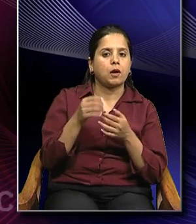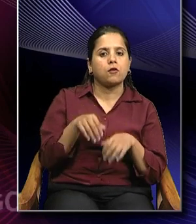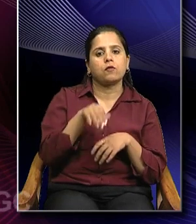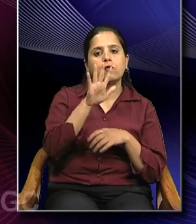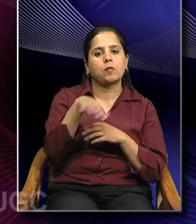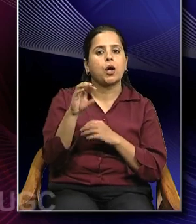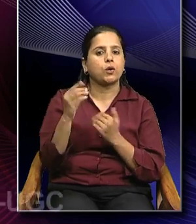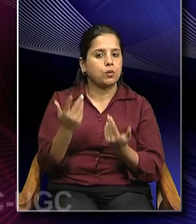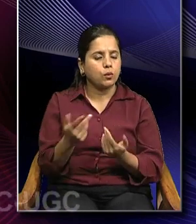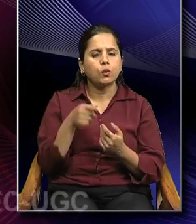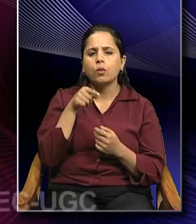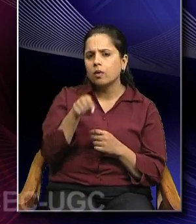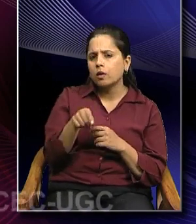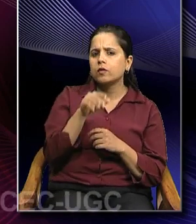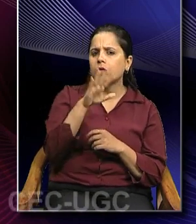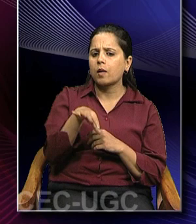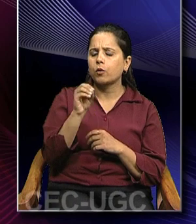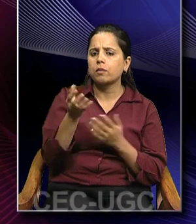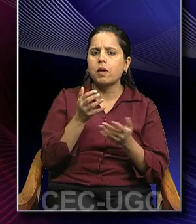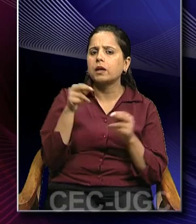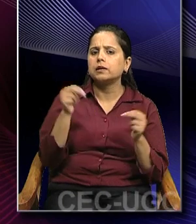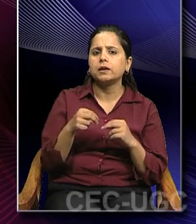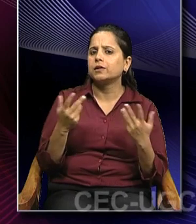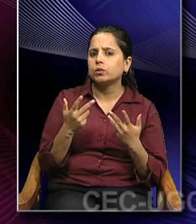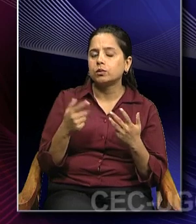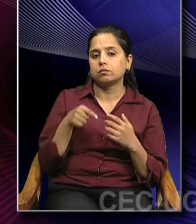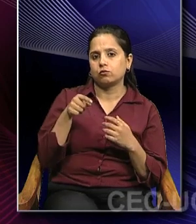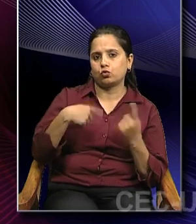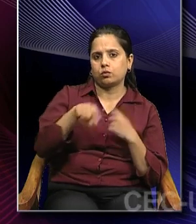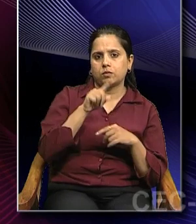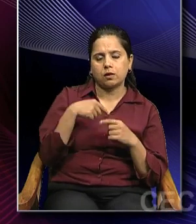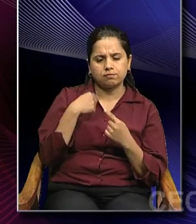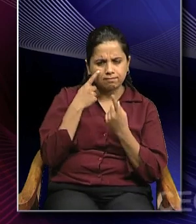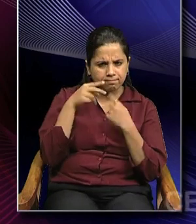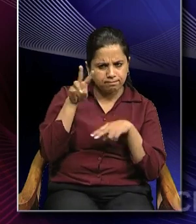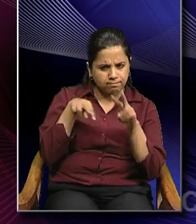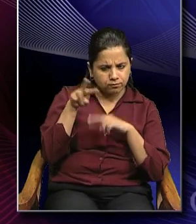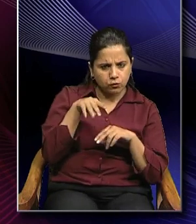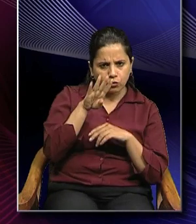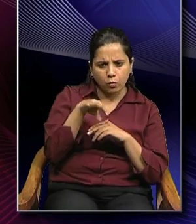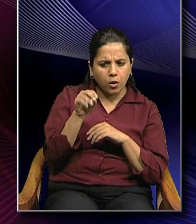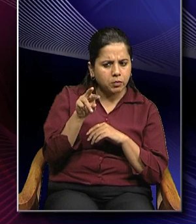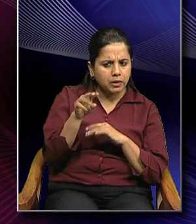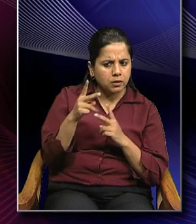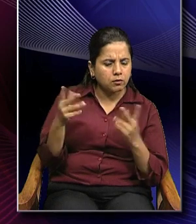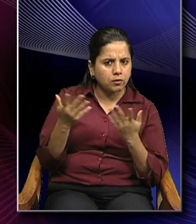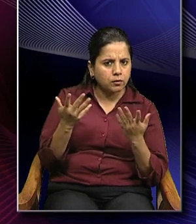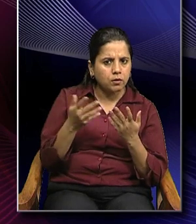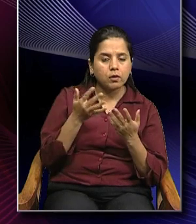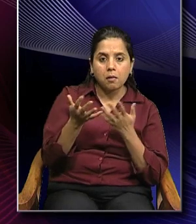5.0. What marketing 5.0 requires? It requires us to analyze marketing 4.0. When